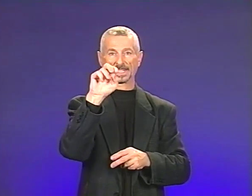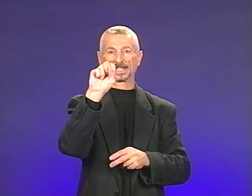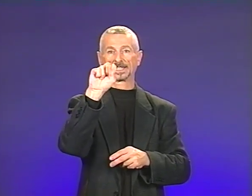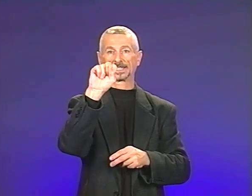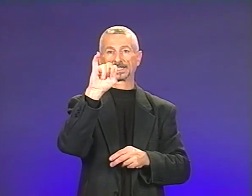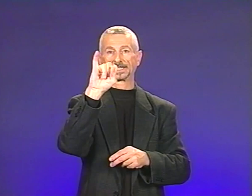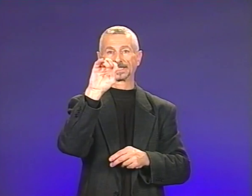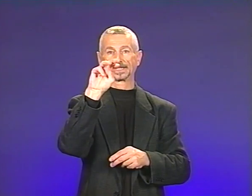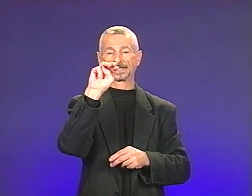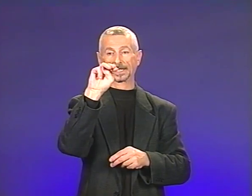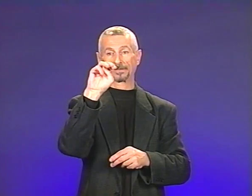Simmons,